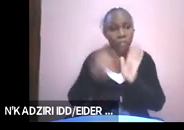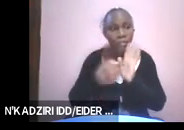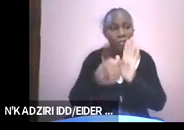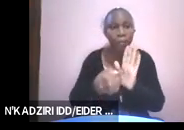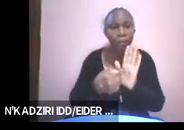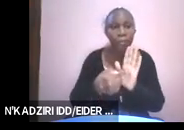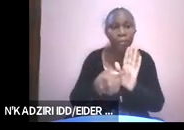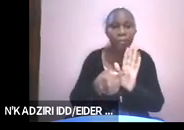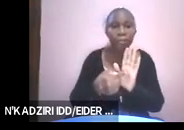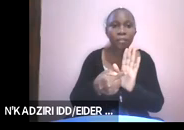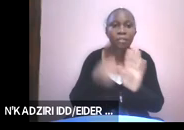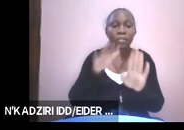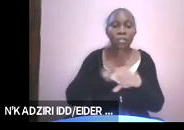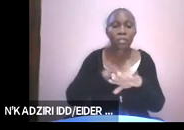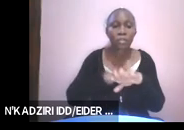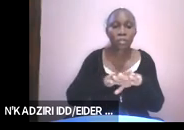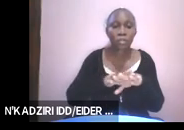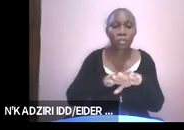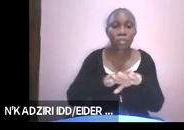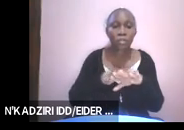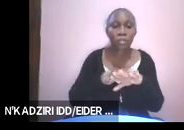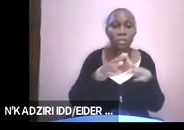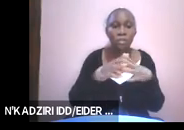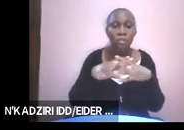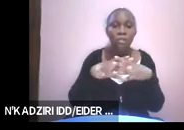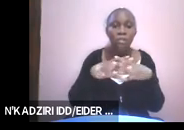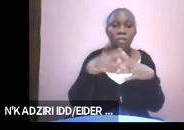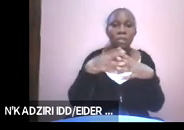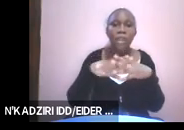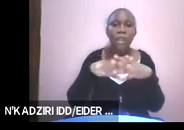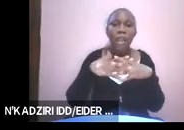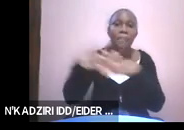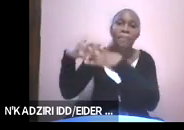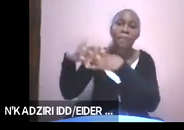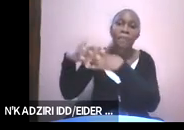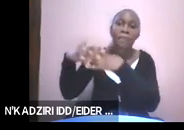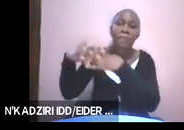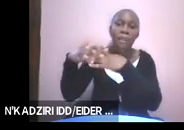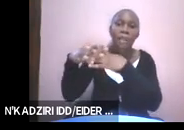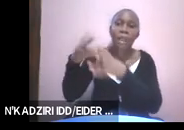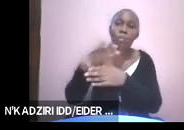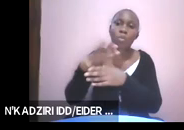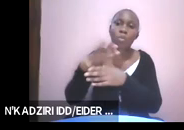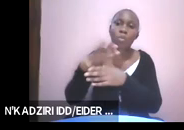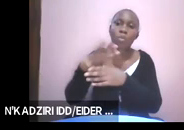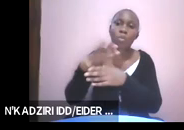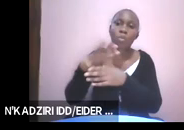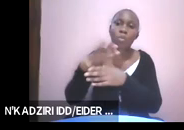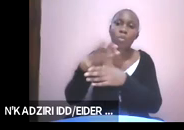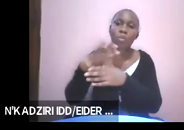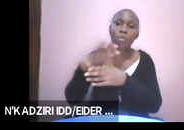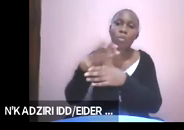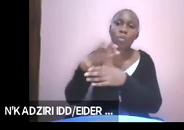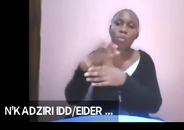allows Westerns into a compound just because they are Westerns, but makes it hard for African. I'm sure. So if